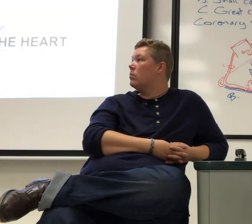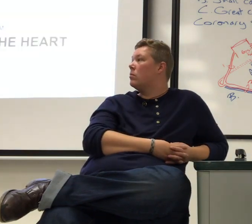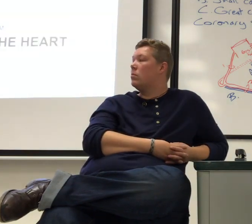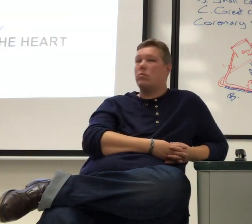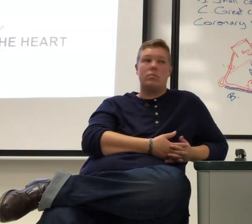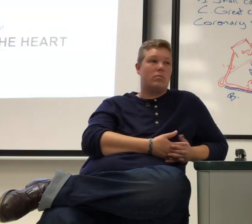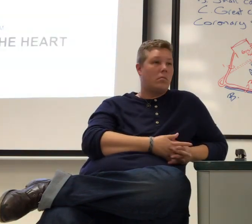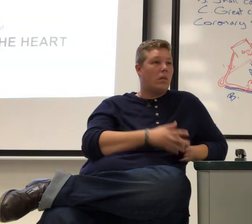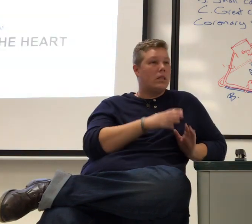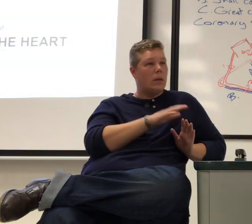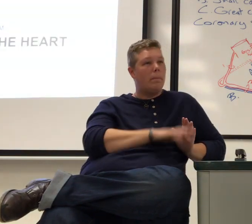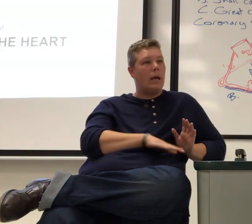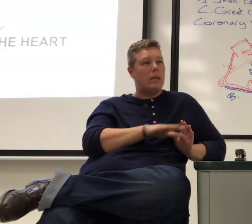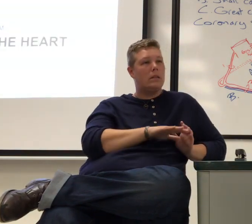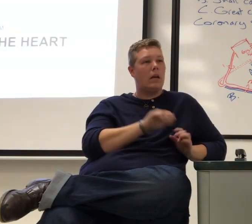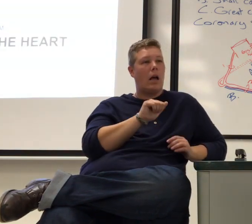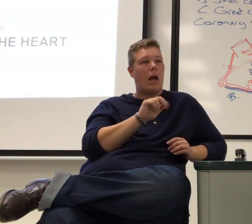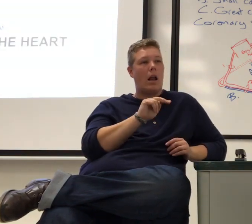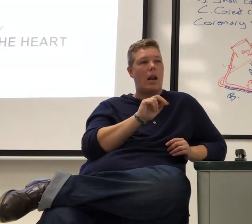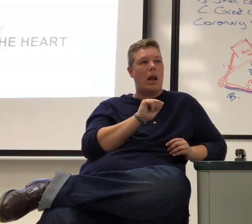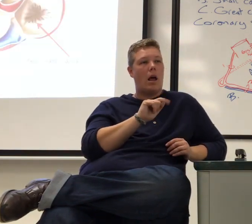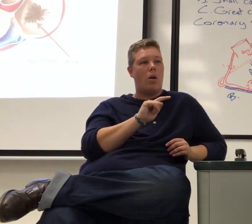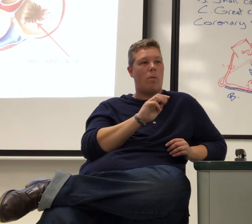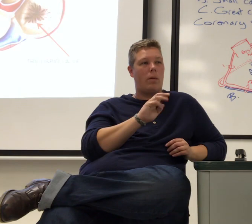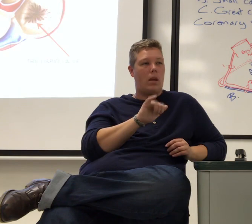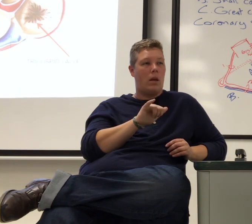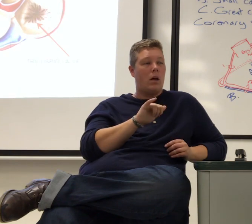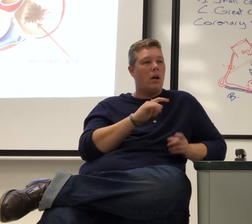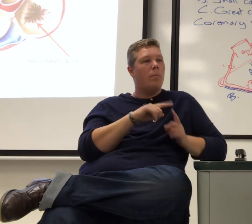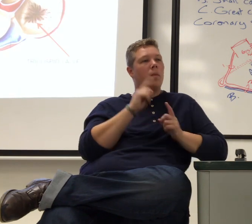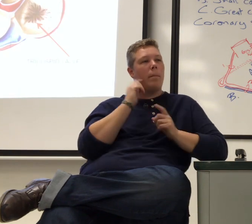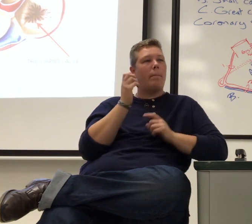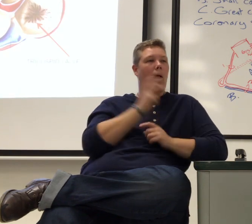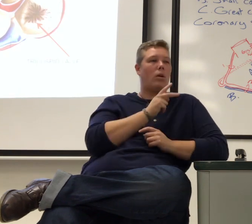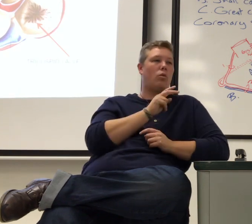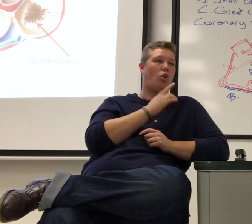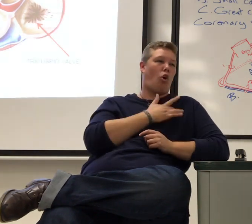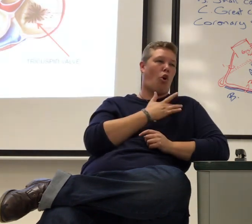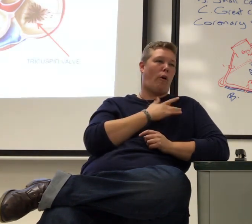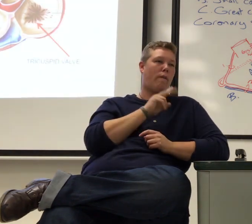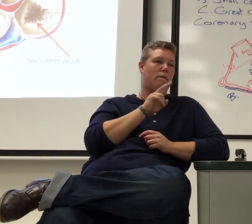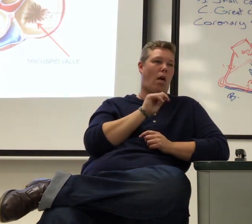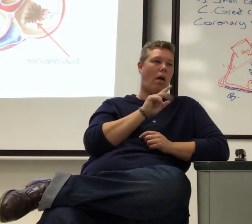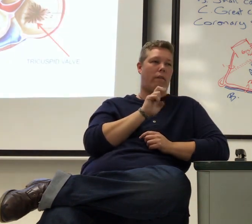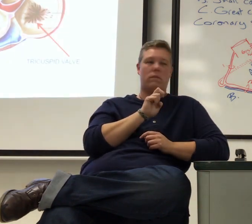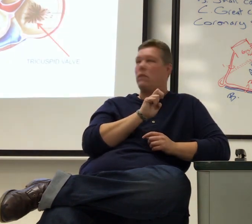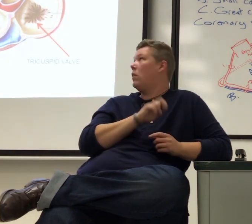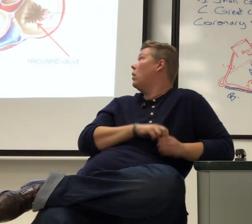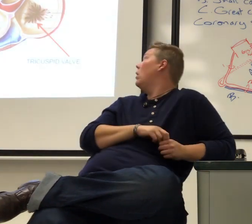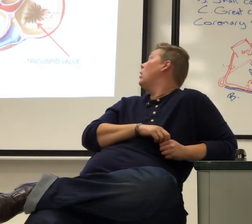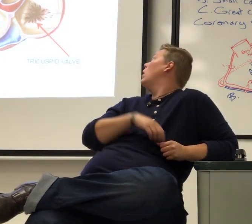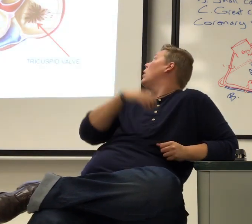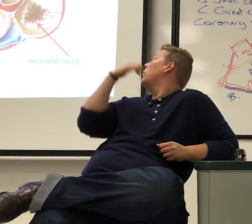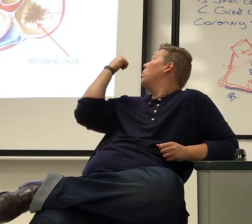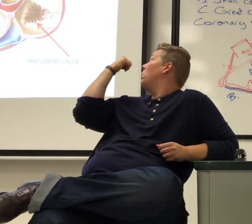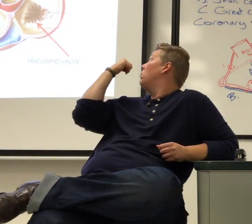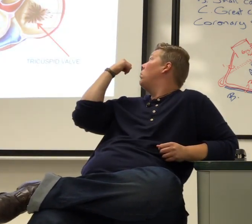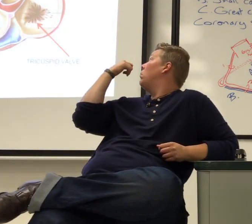That's pretty basic anatomy. Let's get back to the heart valves. I have this picture here. Let's see if you can orient